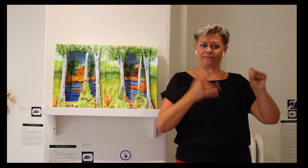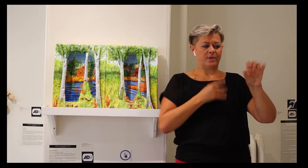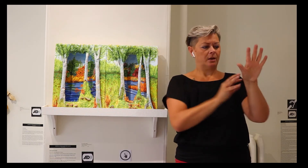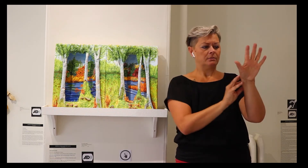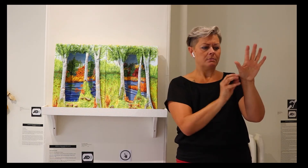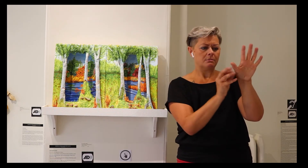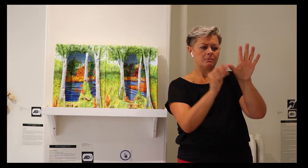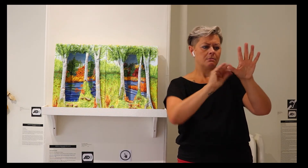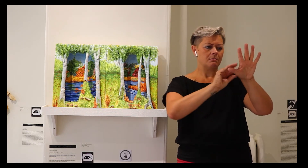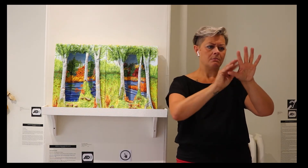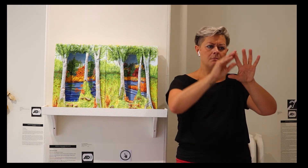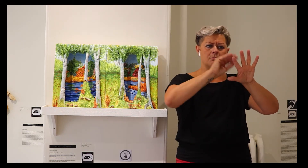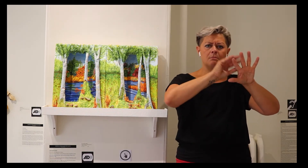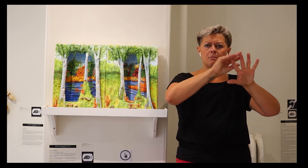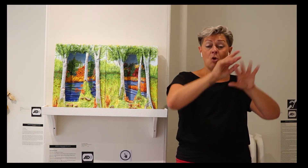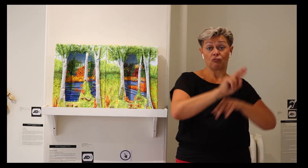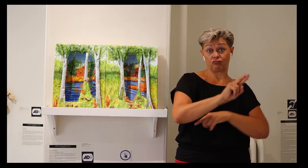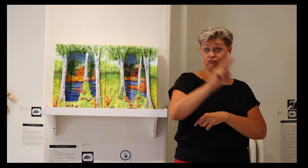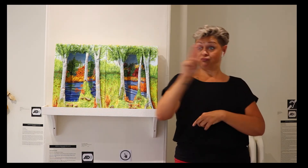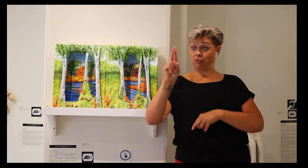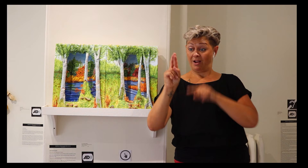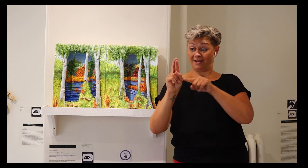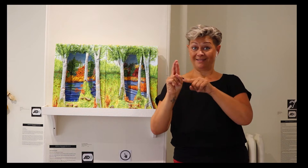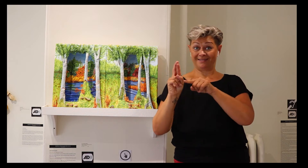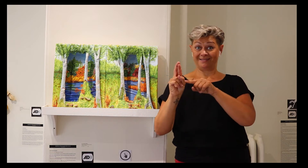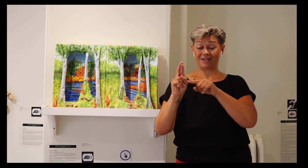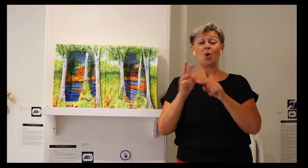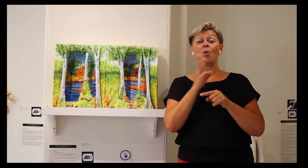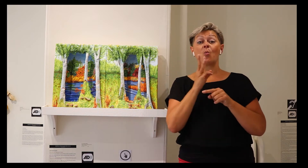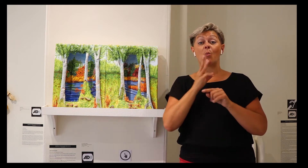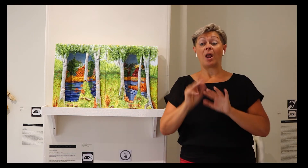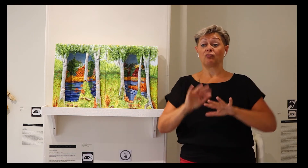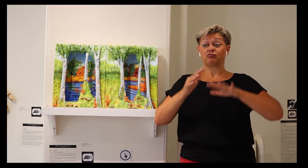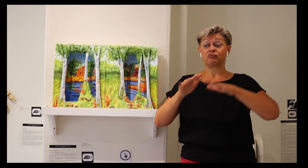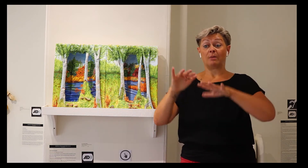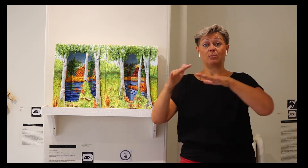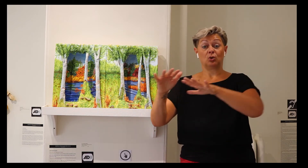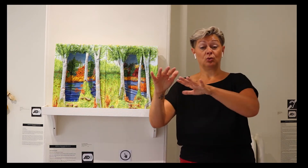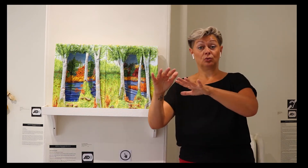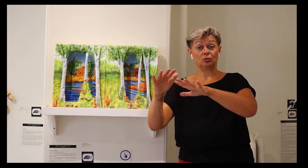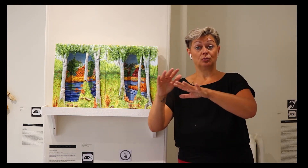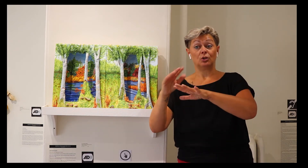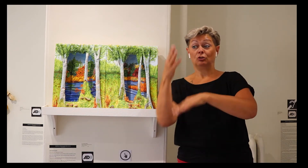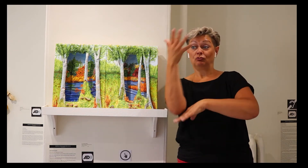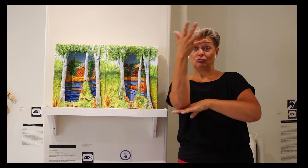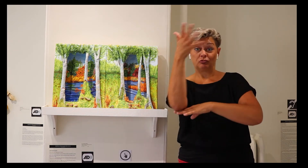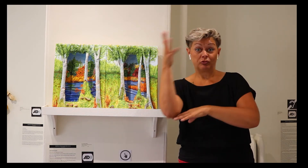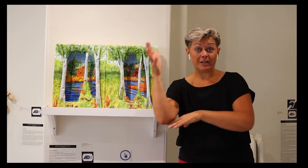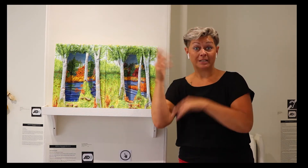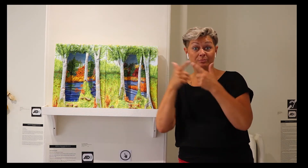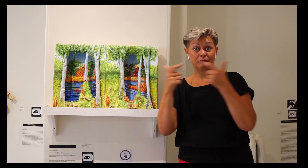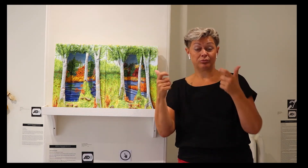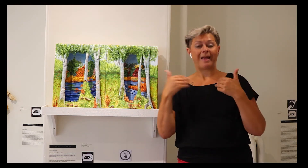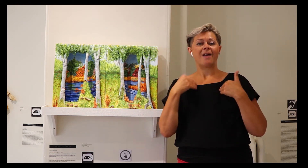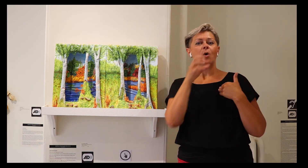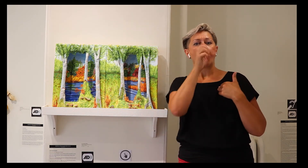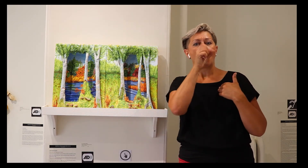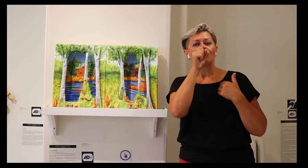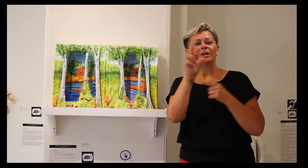red. In the right-hand panel, in addition to the water ripples and trees in the background, there are orange reeds